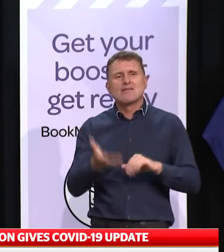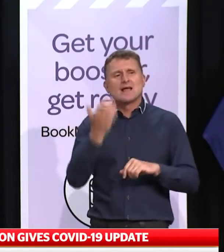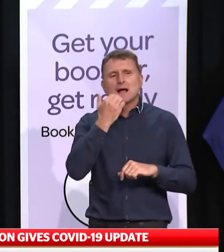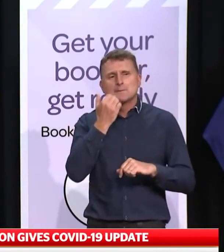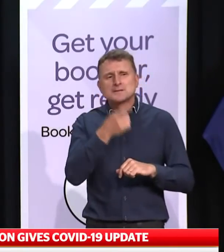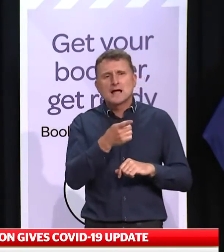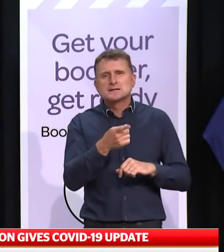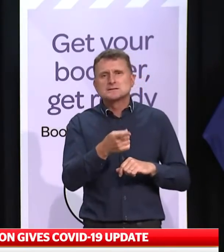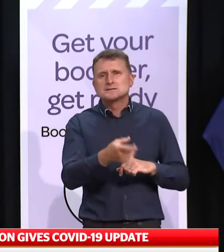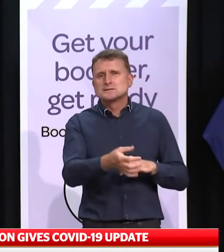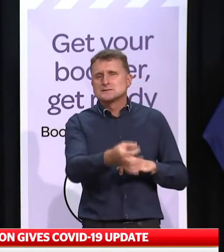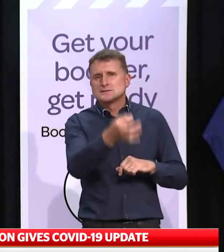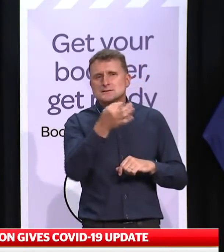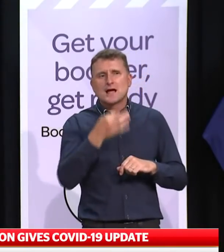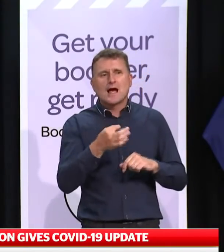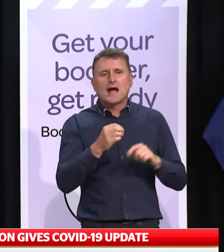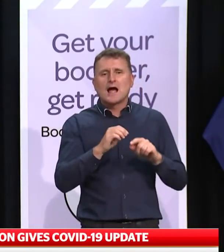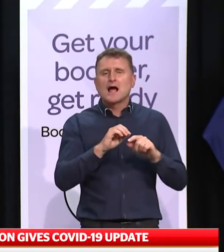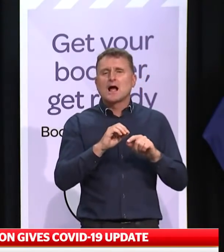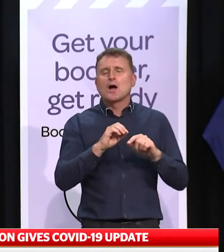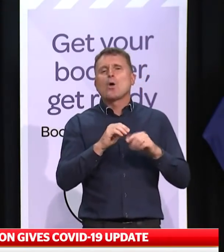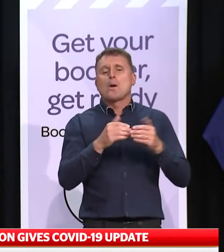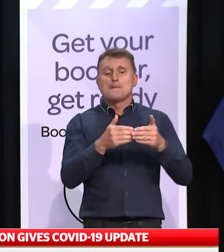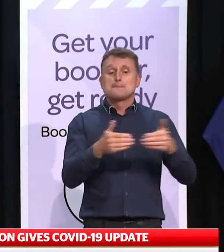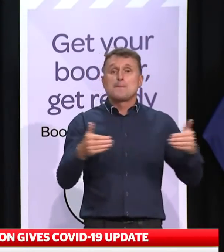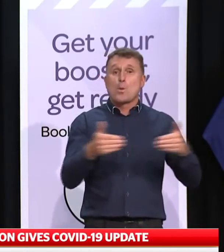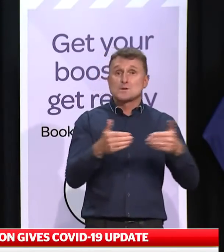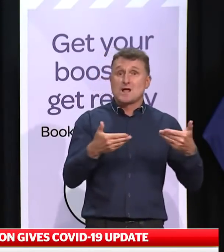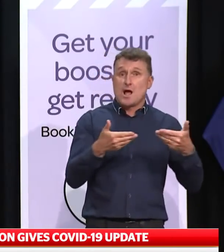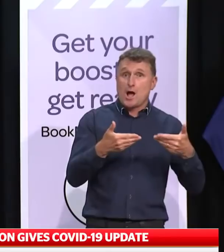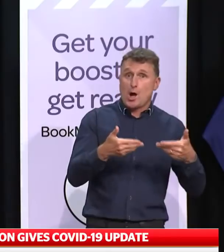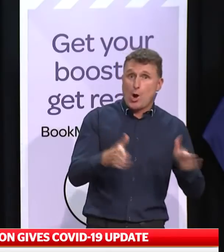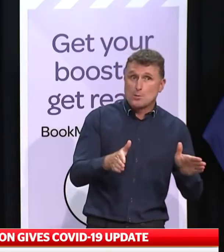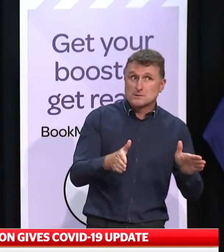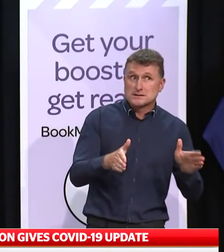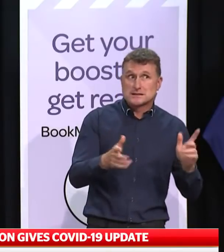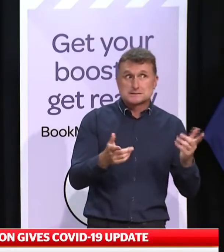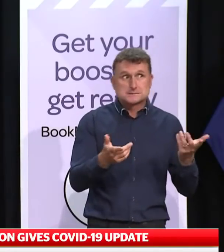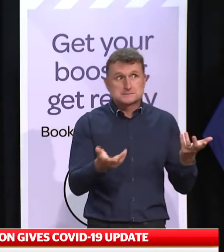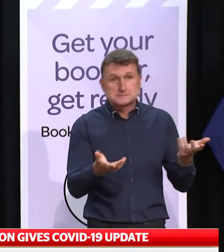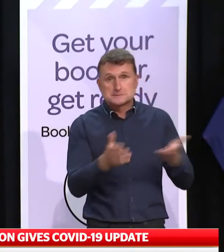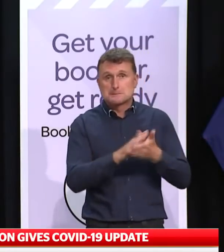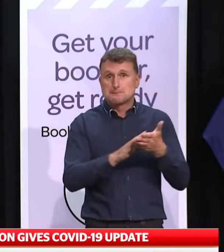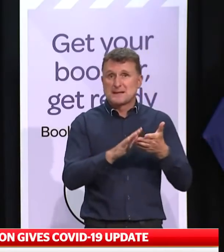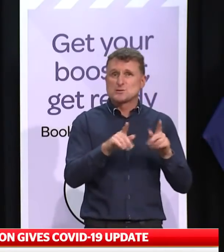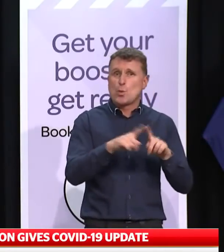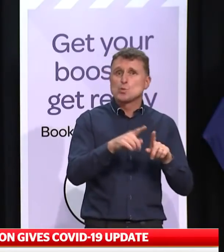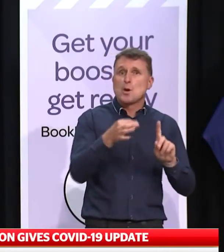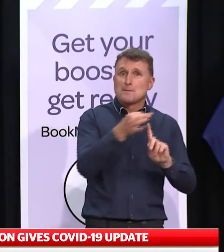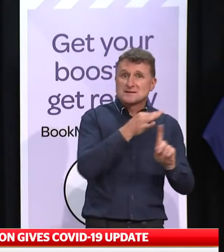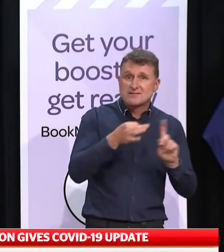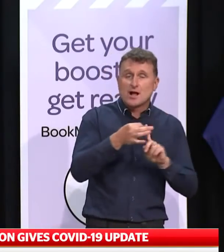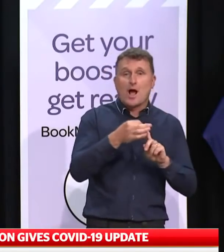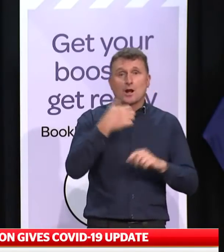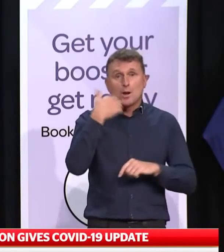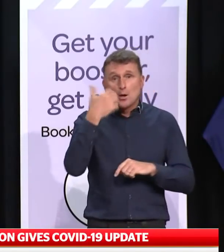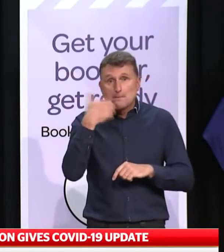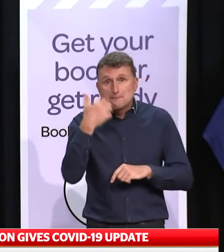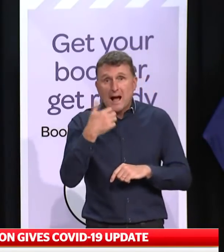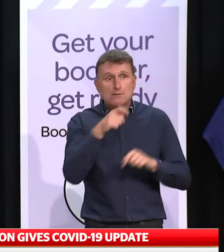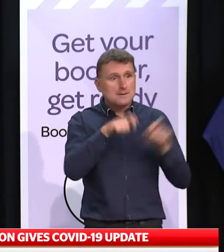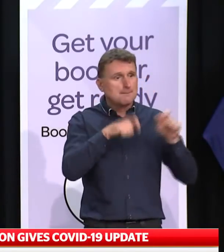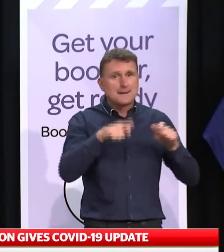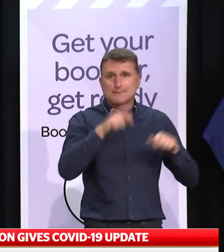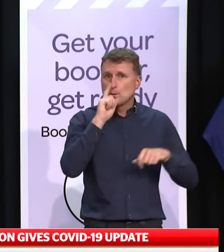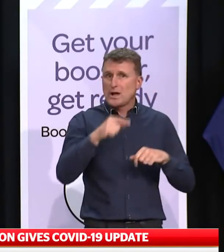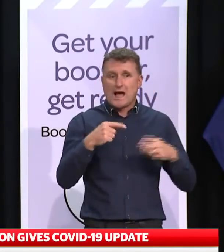into the decision around reopening the border when you still have New Zealanders and some of them vulnerable Pacific and Māori communities who can't get the booster